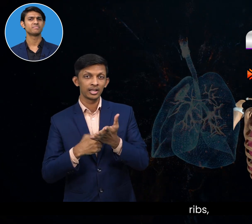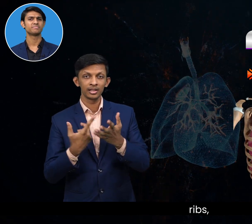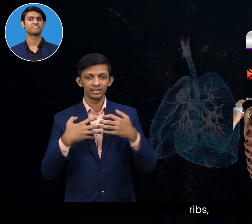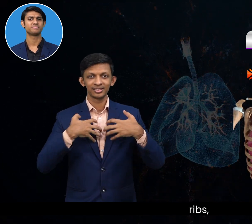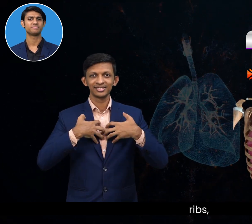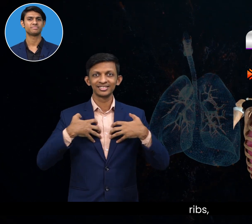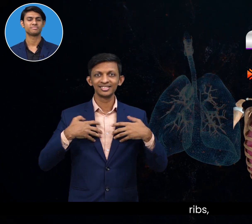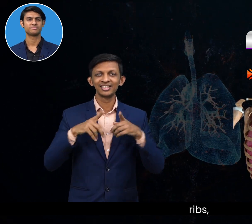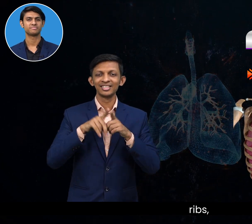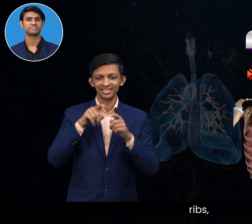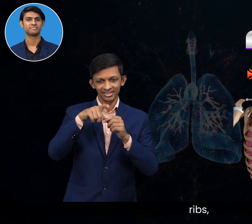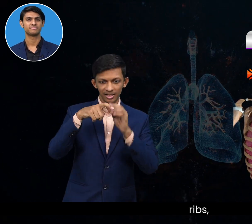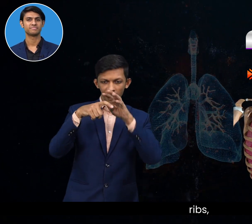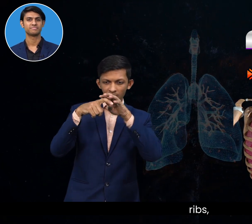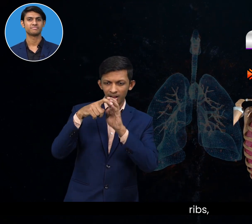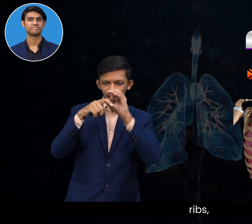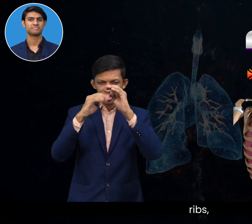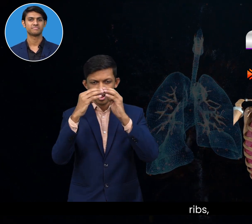ribs,